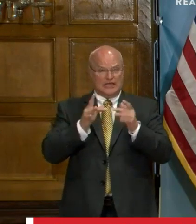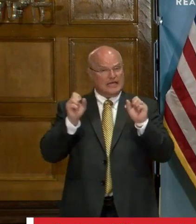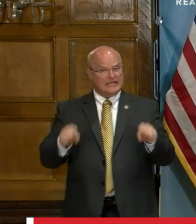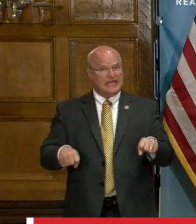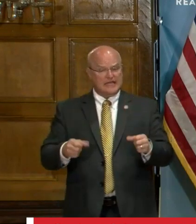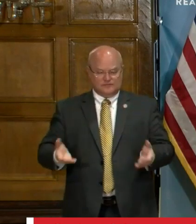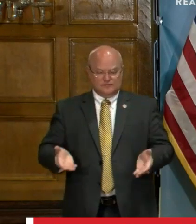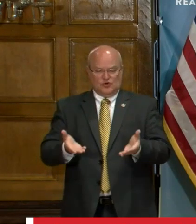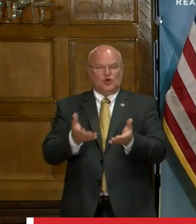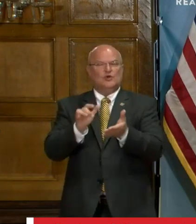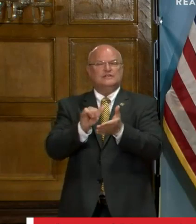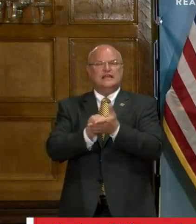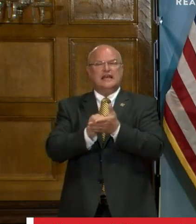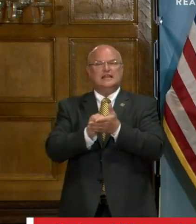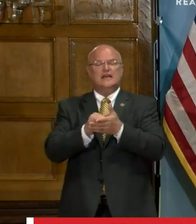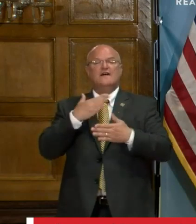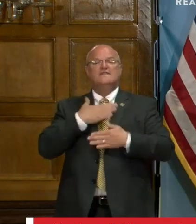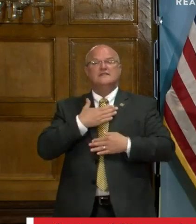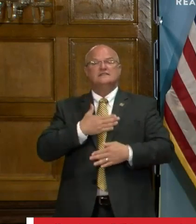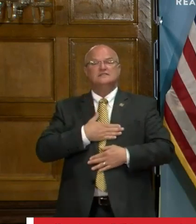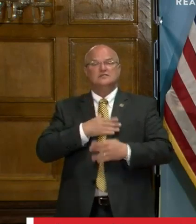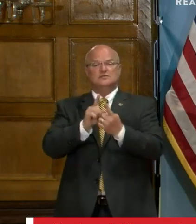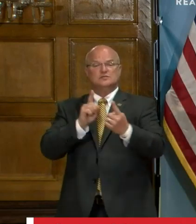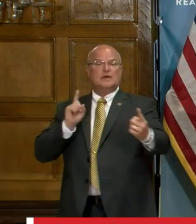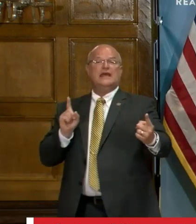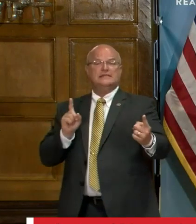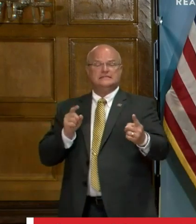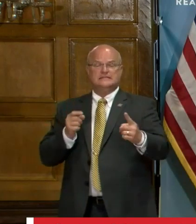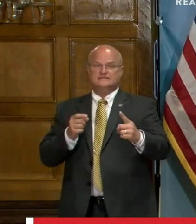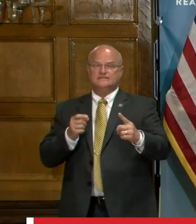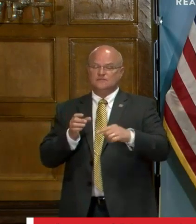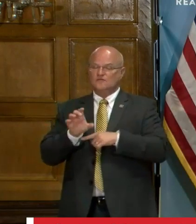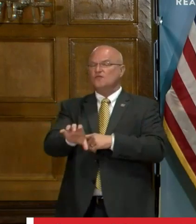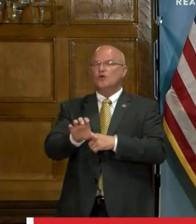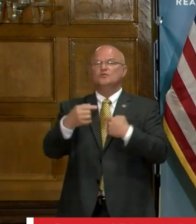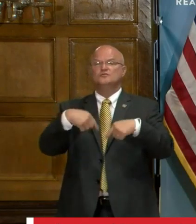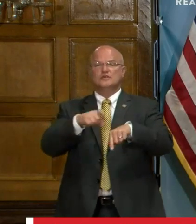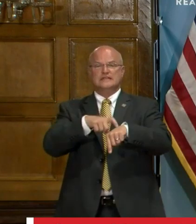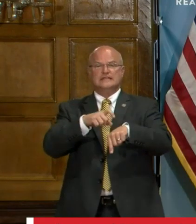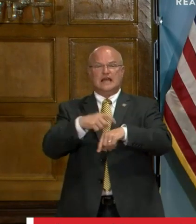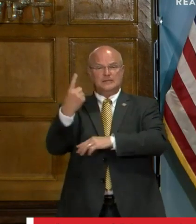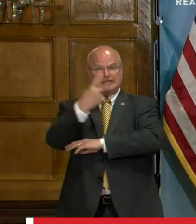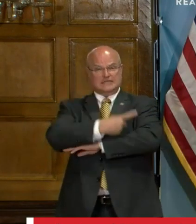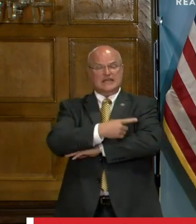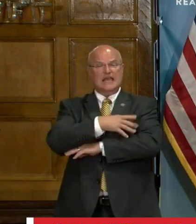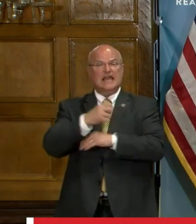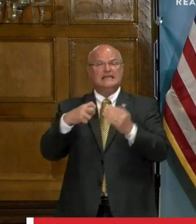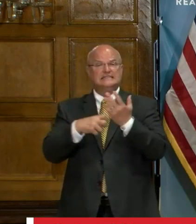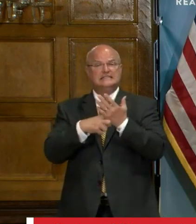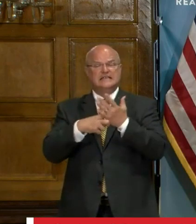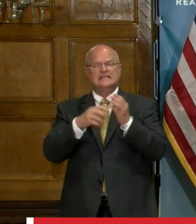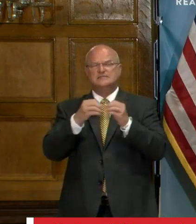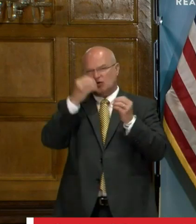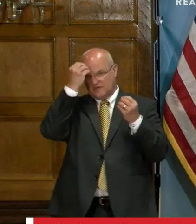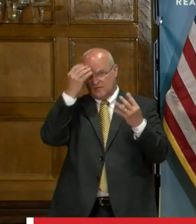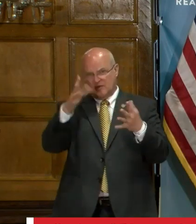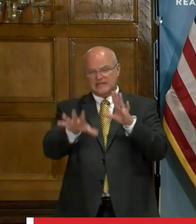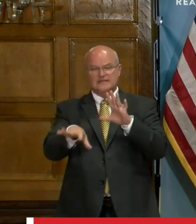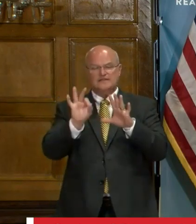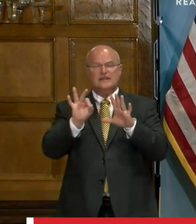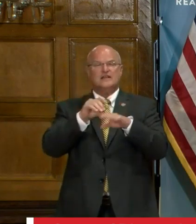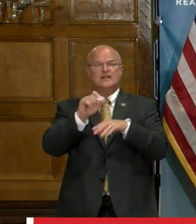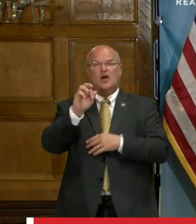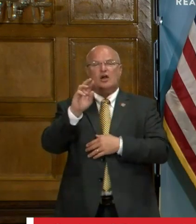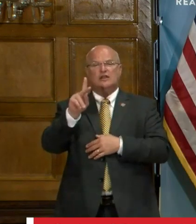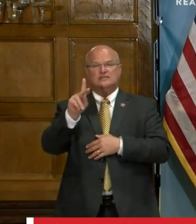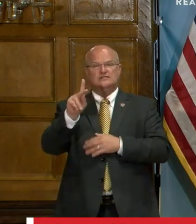and we encourage that. Physical spacing will be enforced during the course of the day, and tickets and more information can be obtained